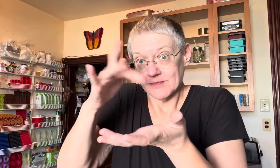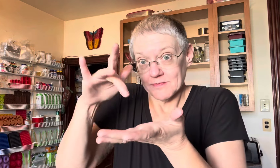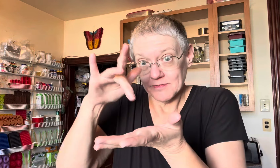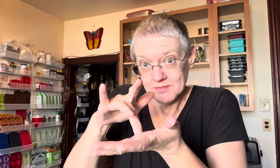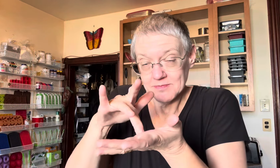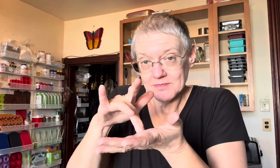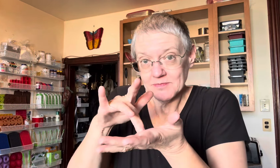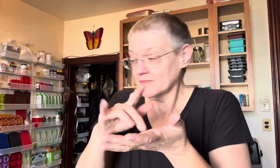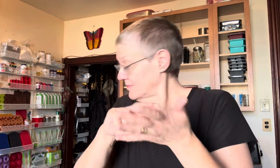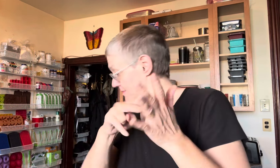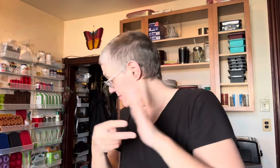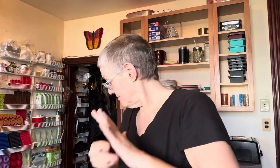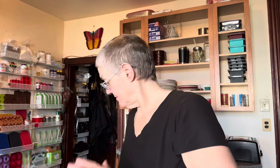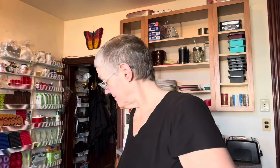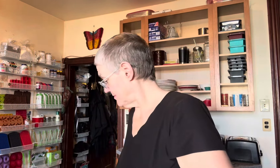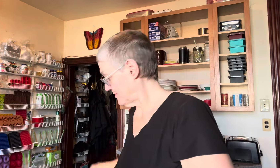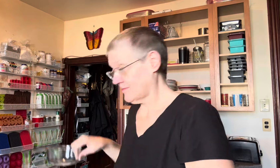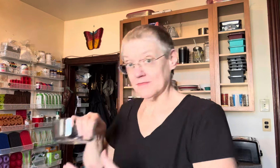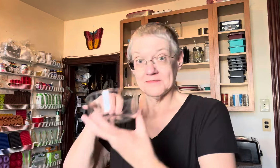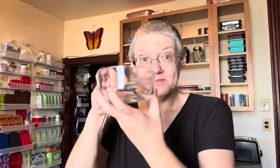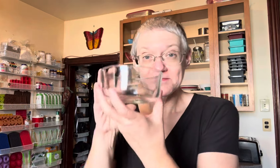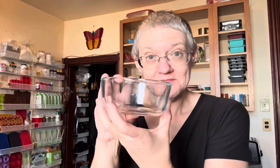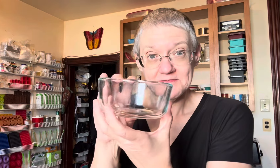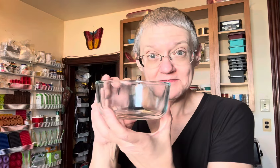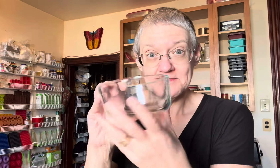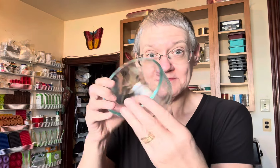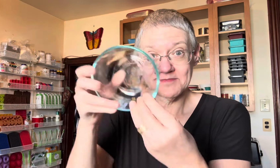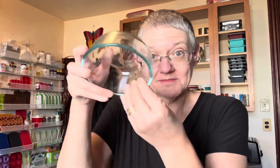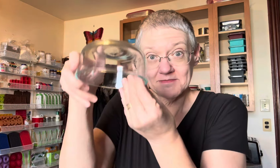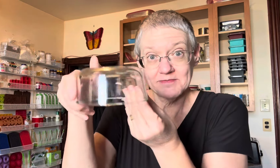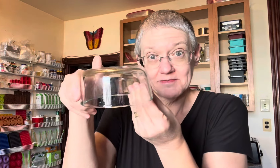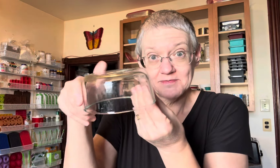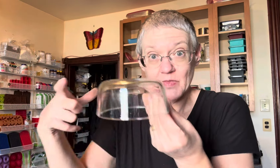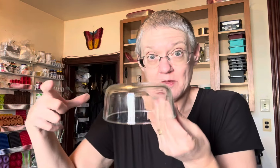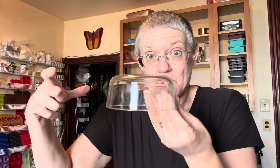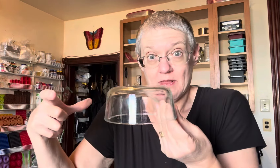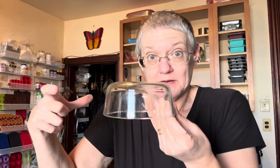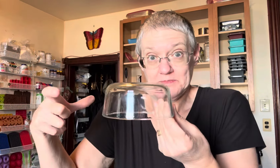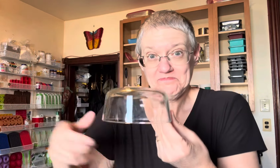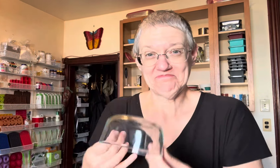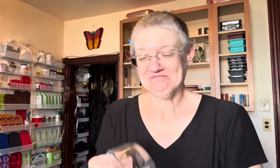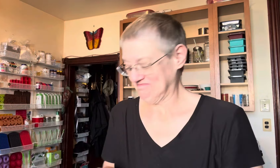Now, I want to put salad in the middle of these nachos, so I'm going to invert a bowl on the plate.